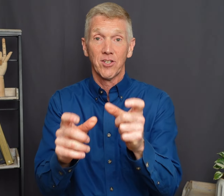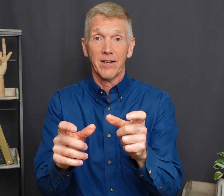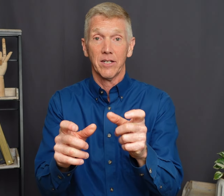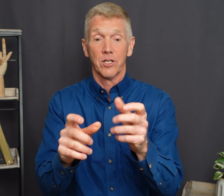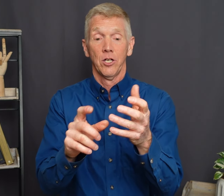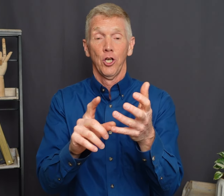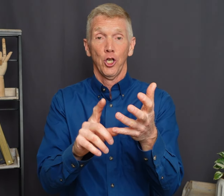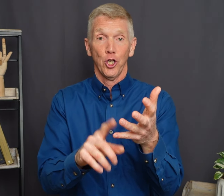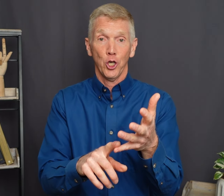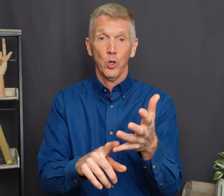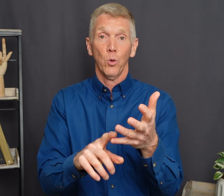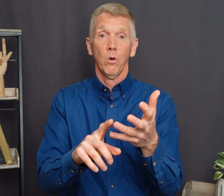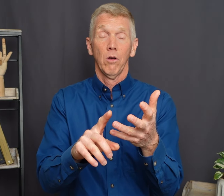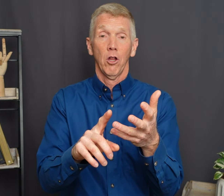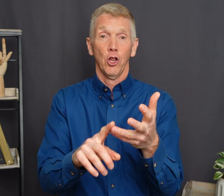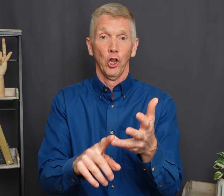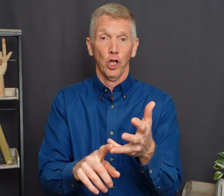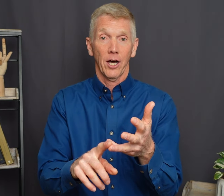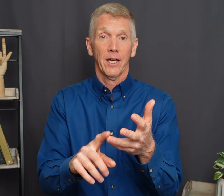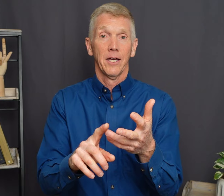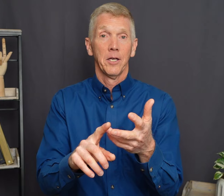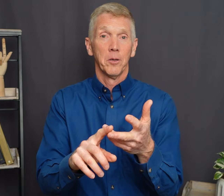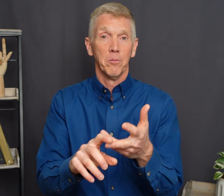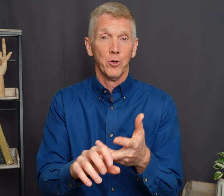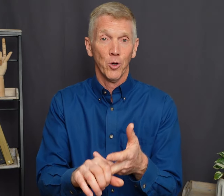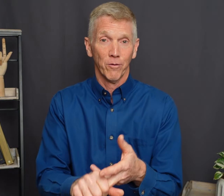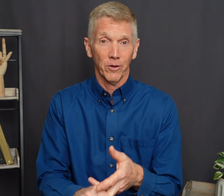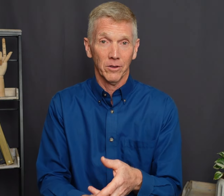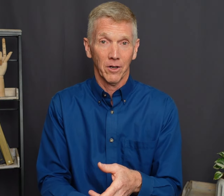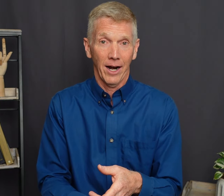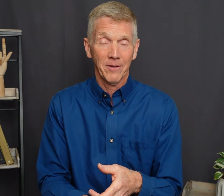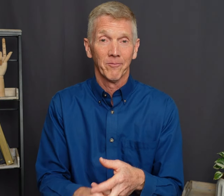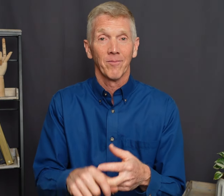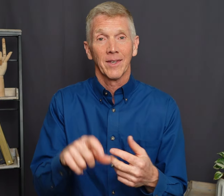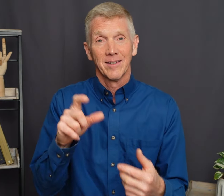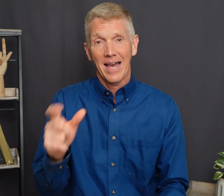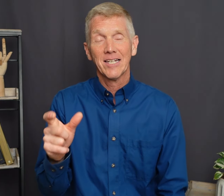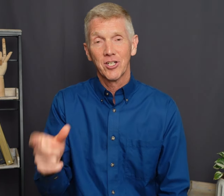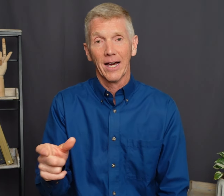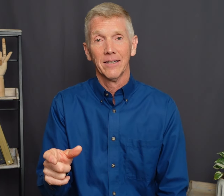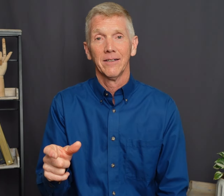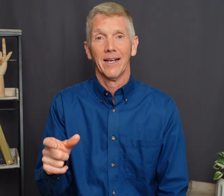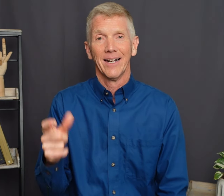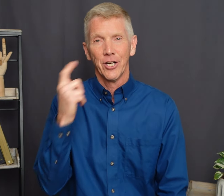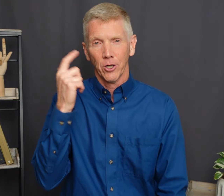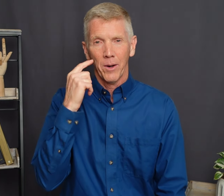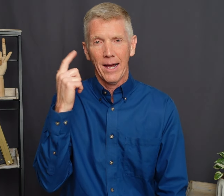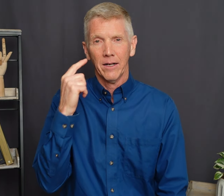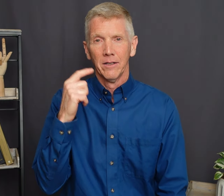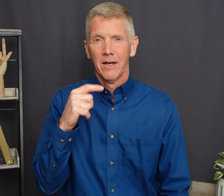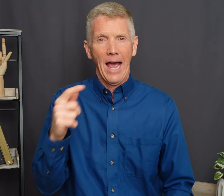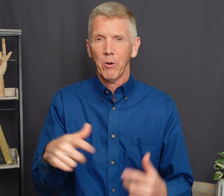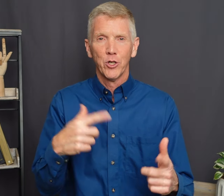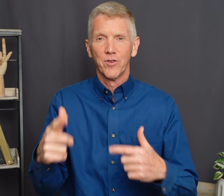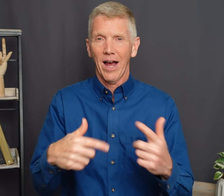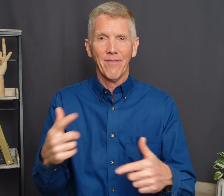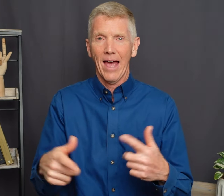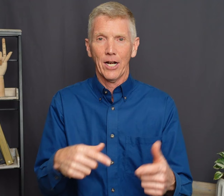sentence You look beautiful, alright? Take a second and in your own head, how would you have signed that?